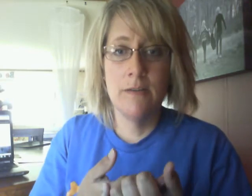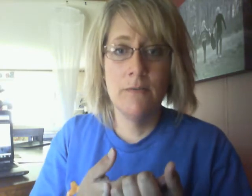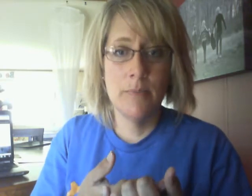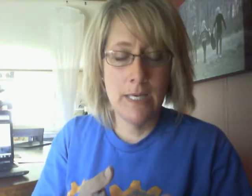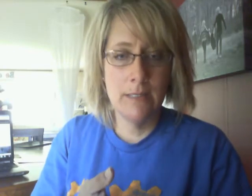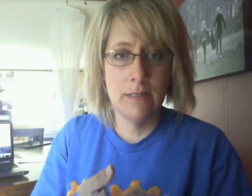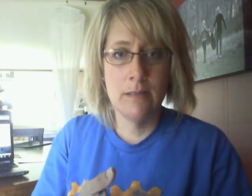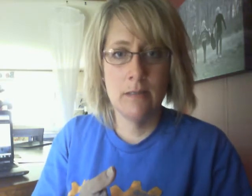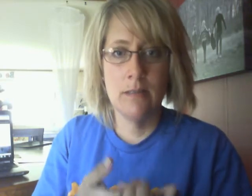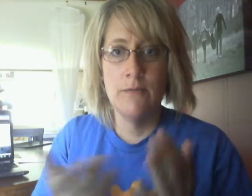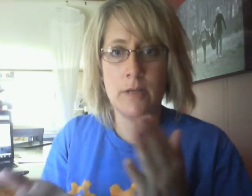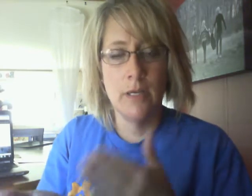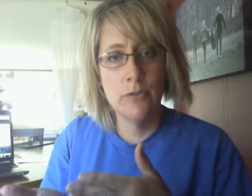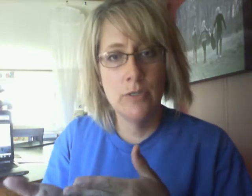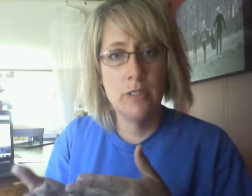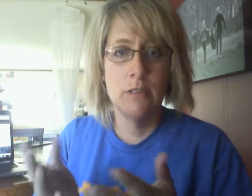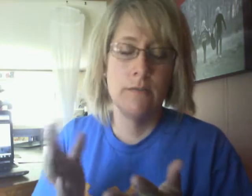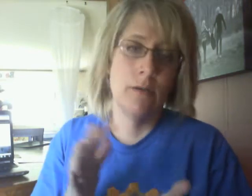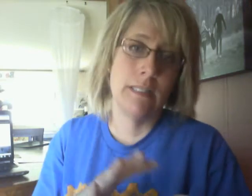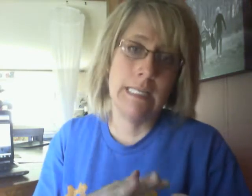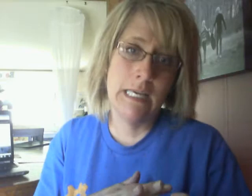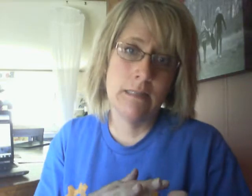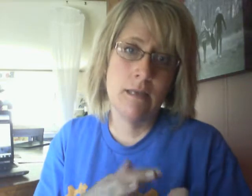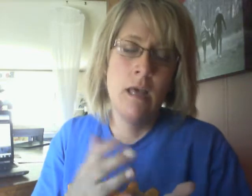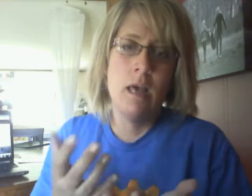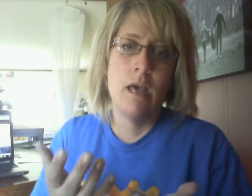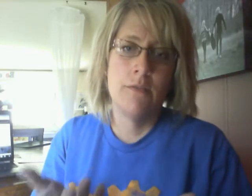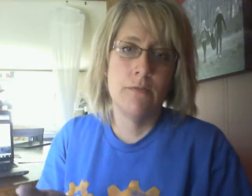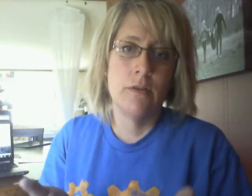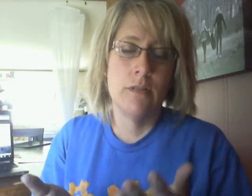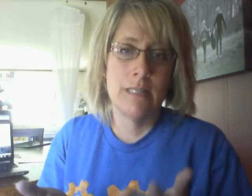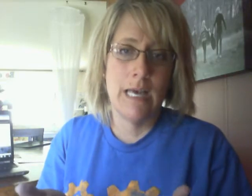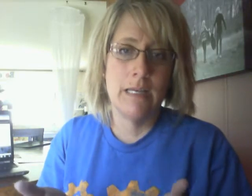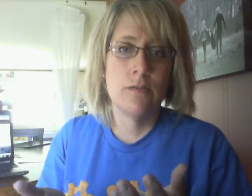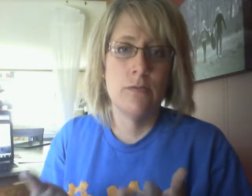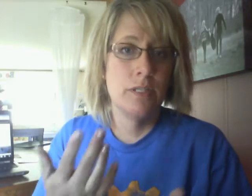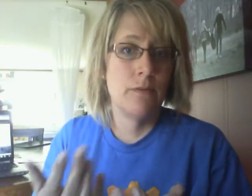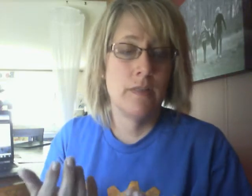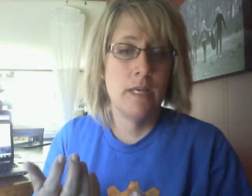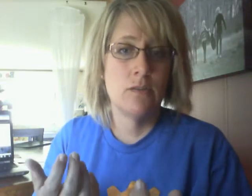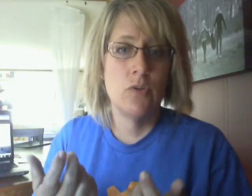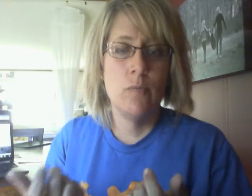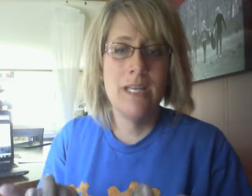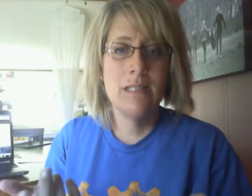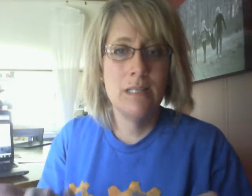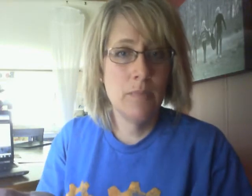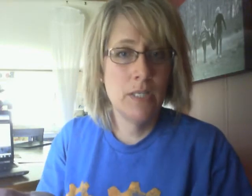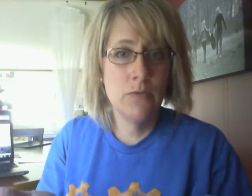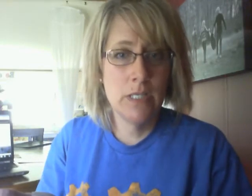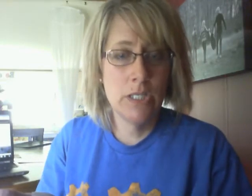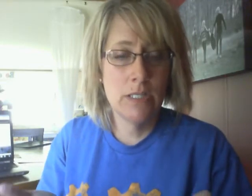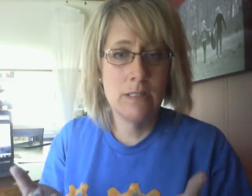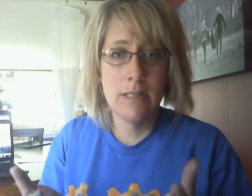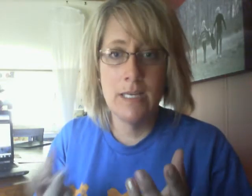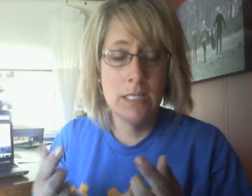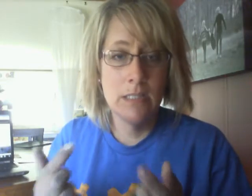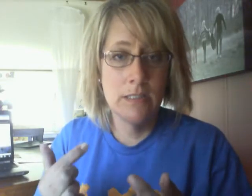different places, different countries, different states have different signs for different things. So you might see the Pledge of Allegiance signed a little